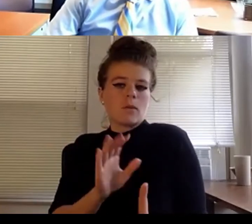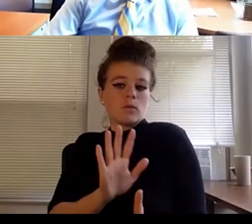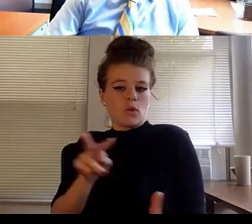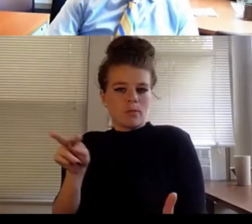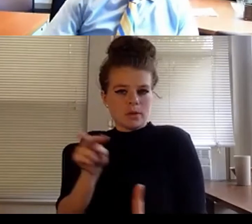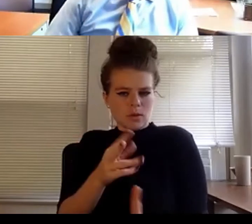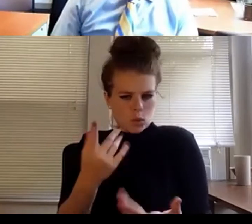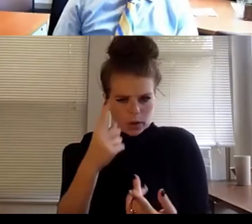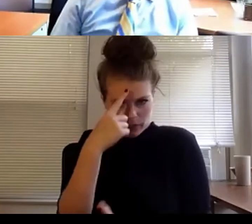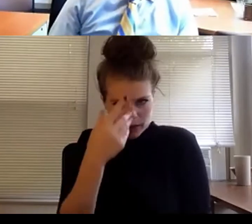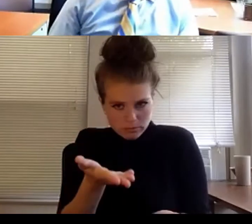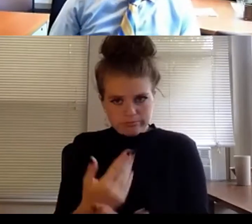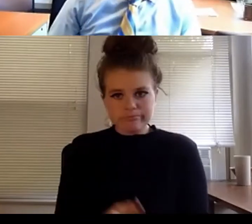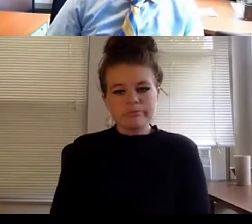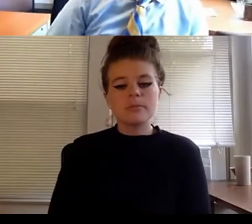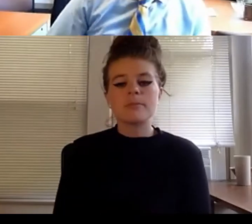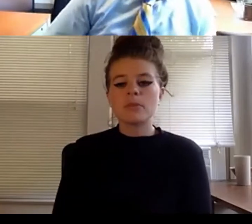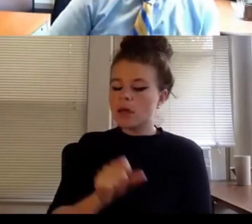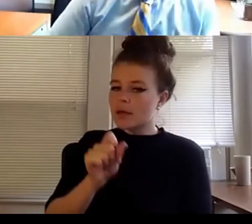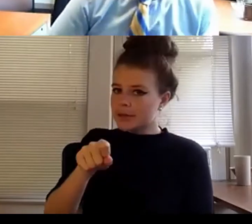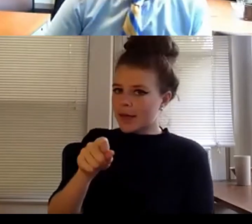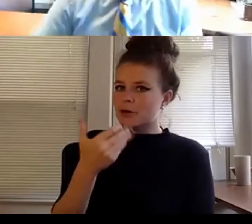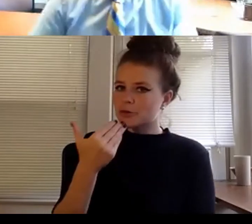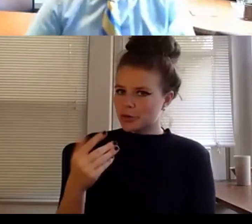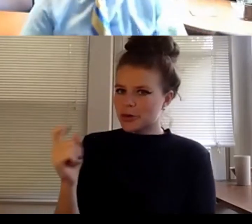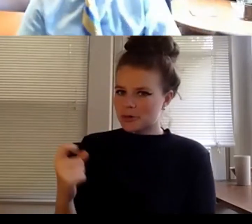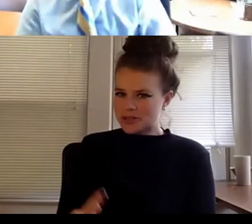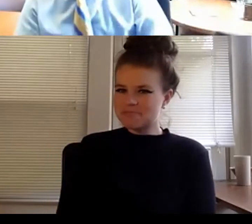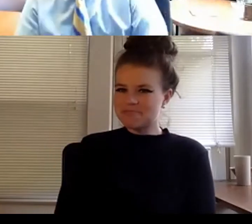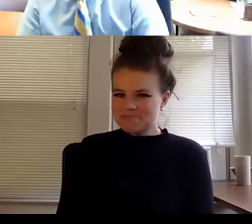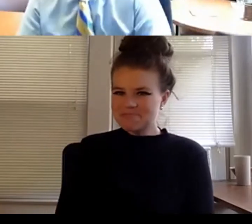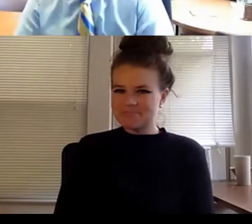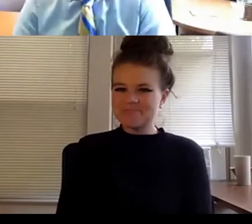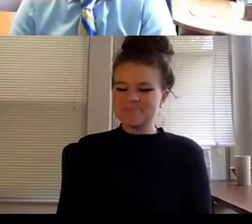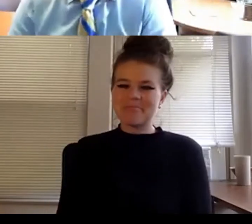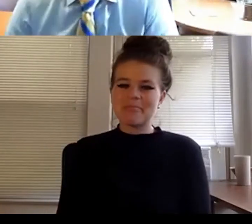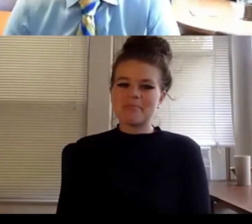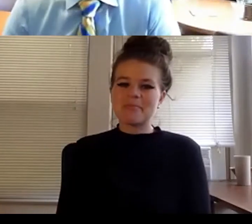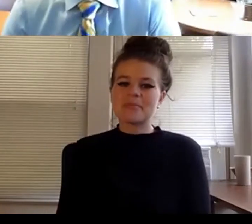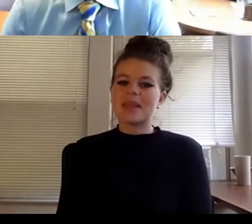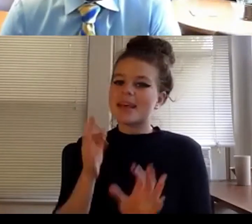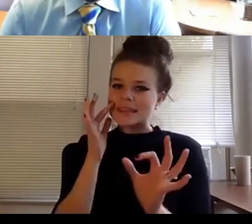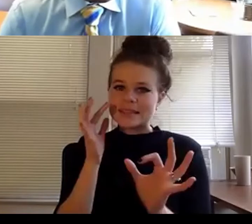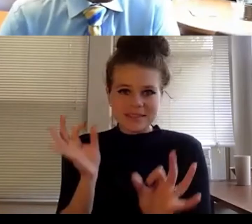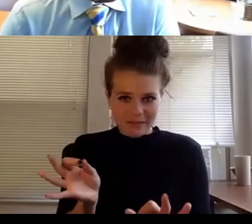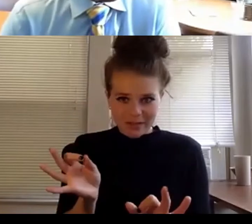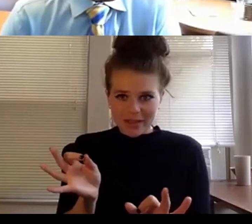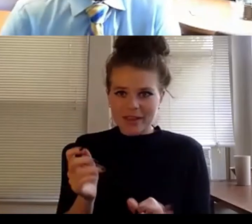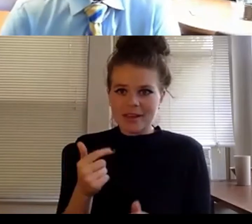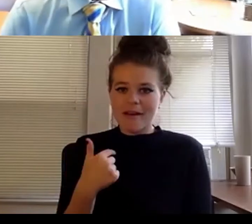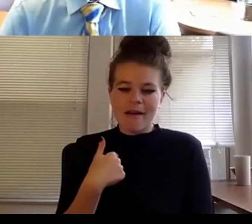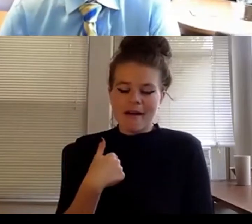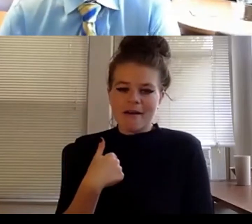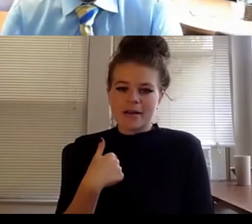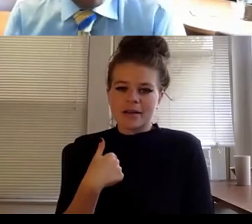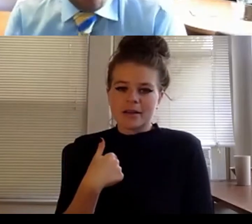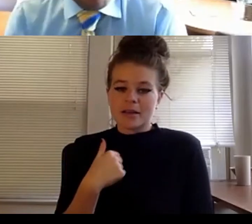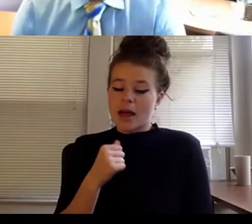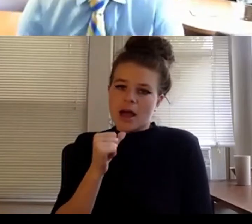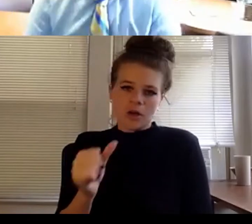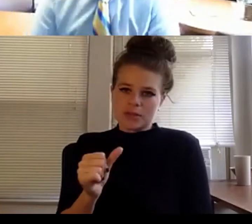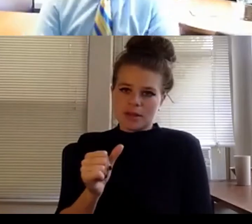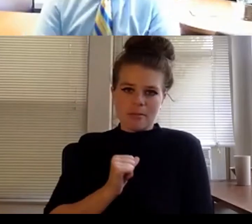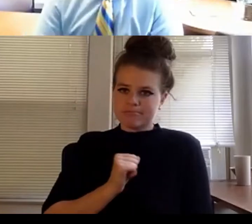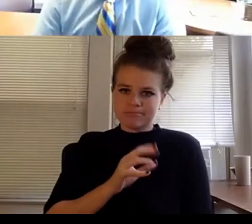perspective. Yeah, so this is a very good question. And definitely I was not involved